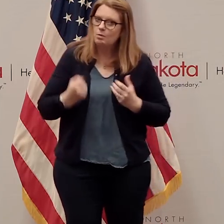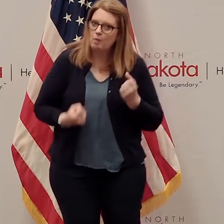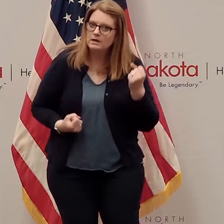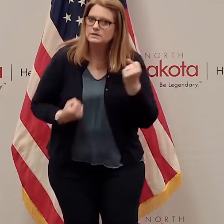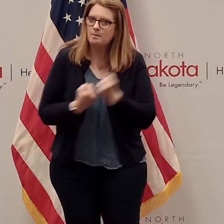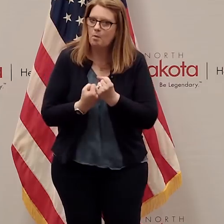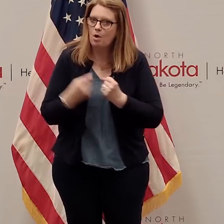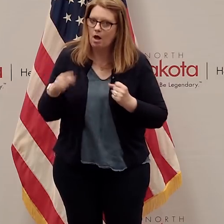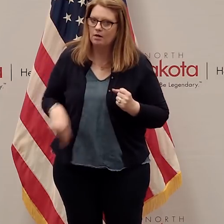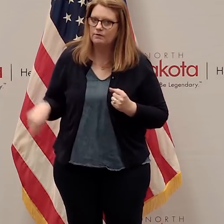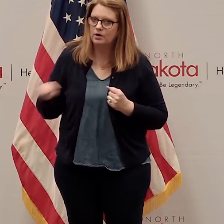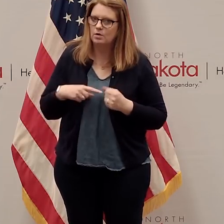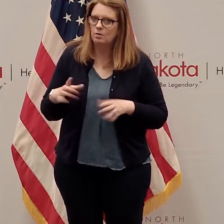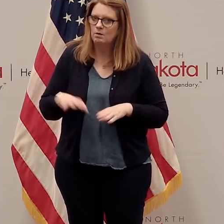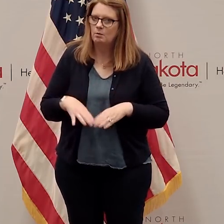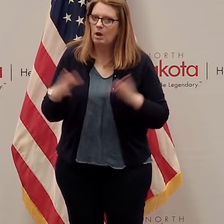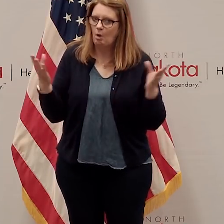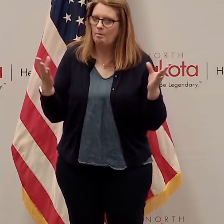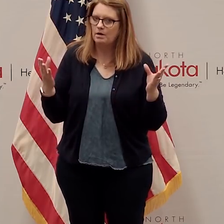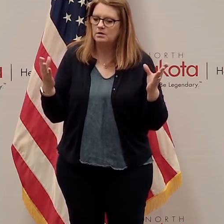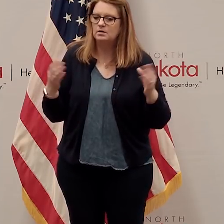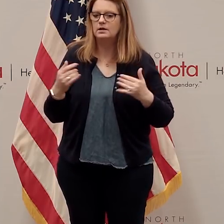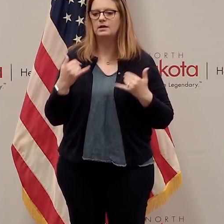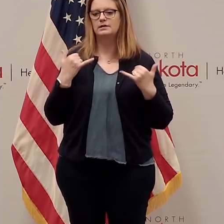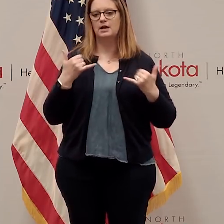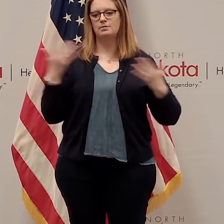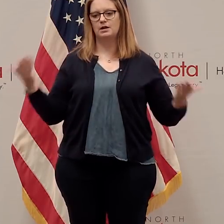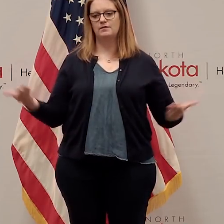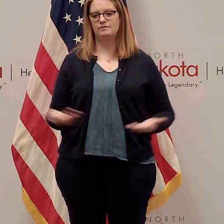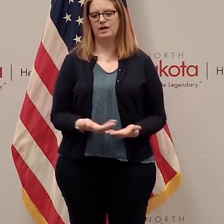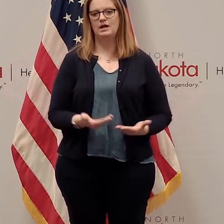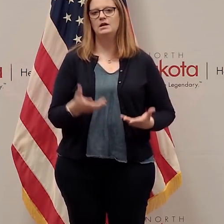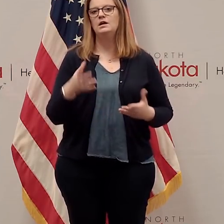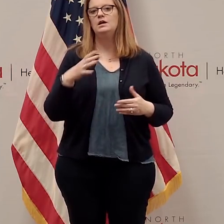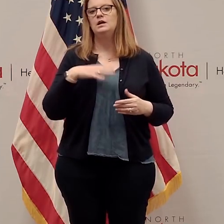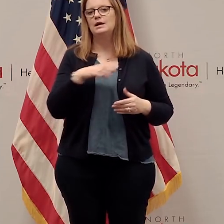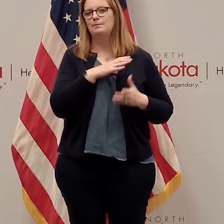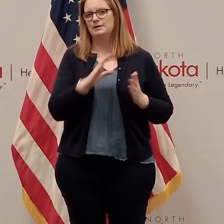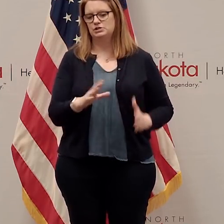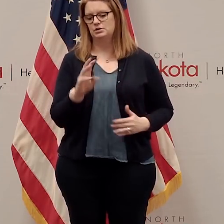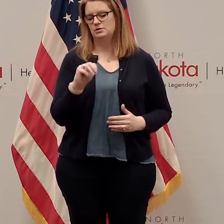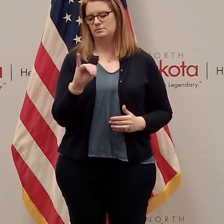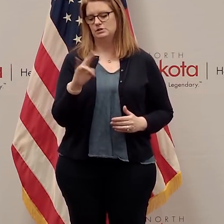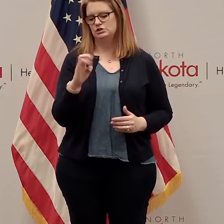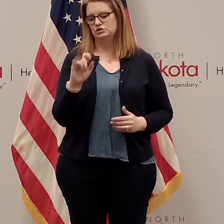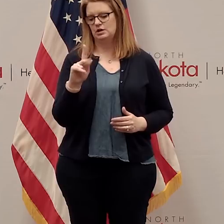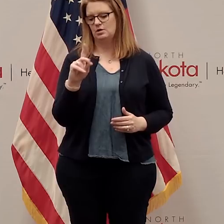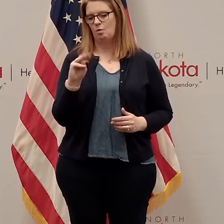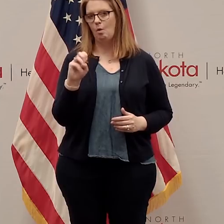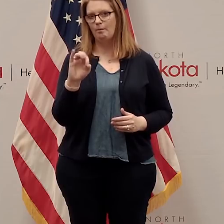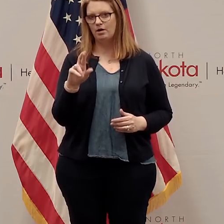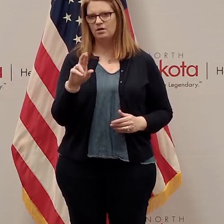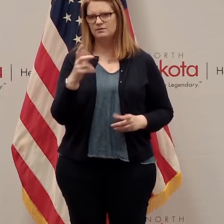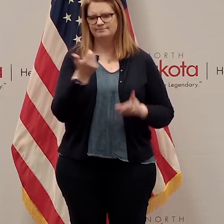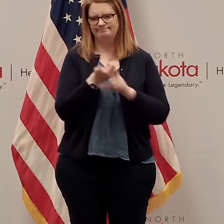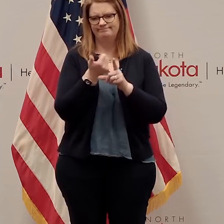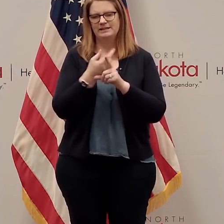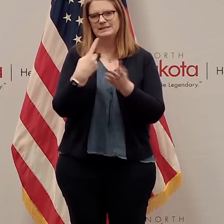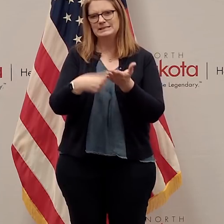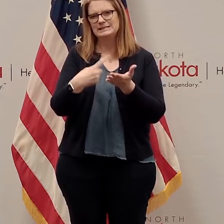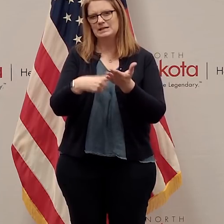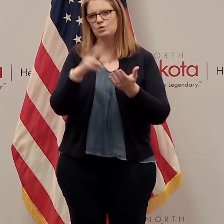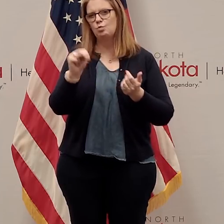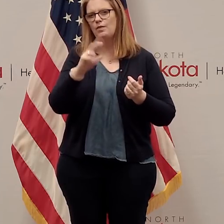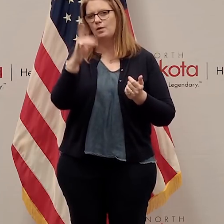getting reopened in a smart way. And I'm going to invite Commerce Commissioner Michelle Comer to talk about the North